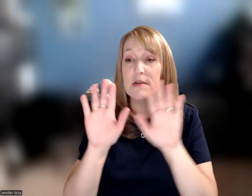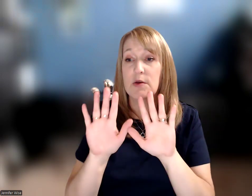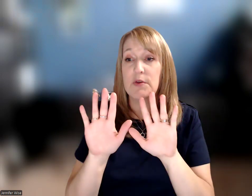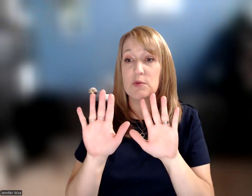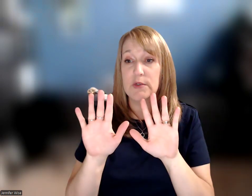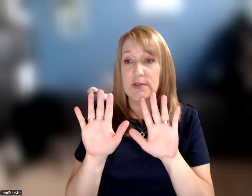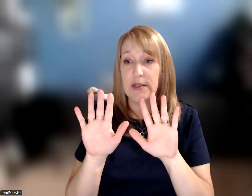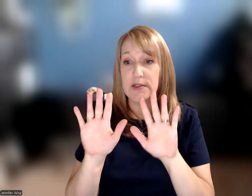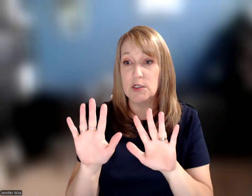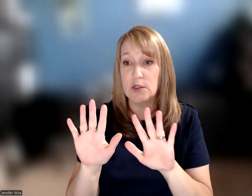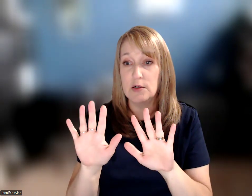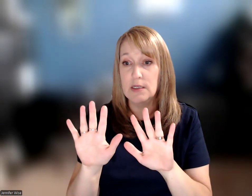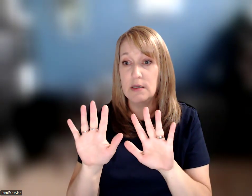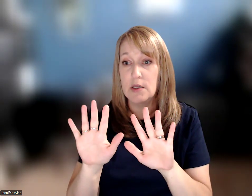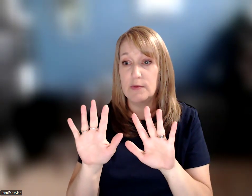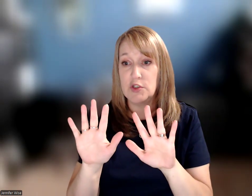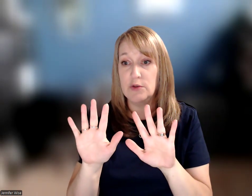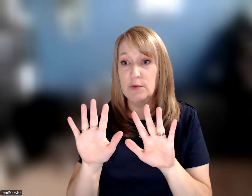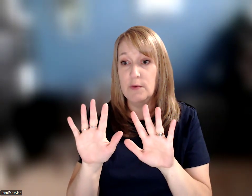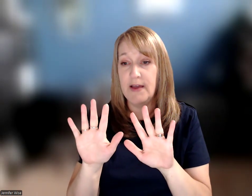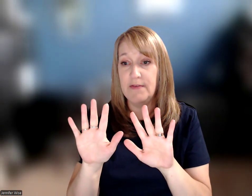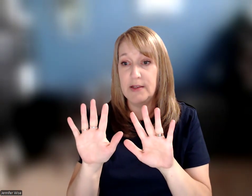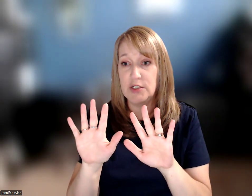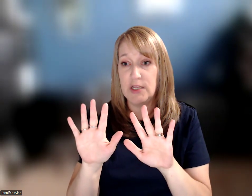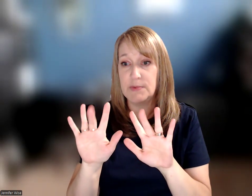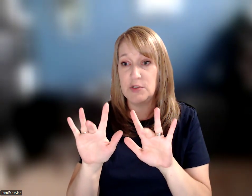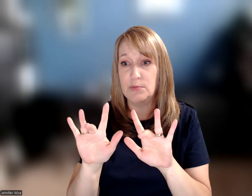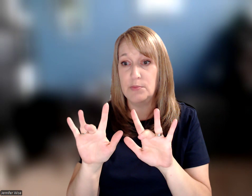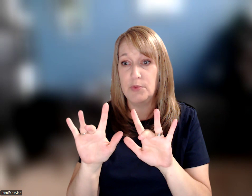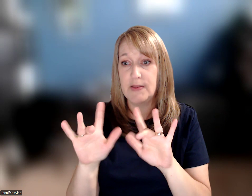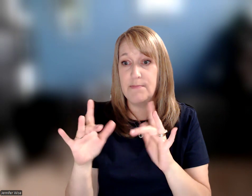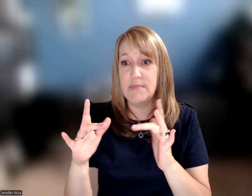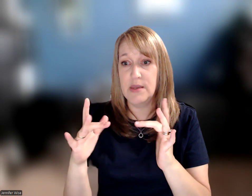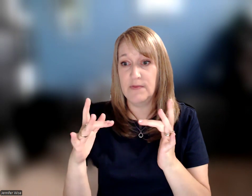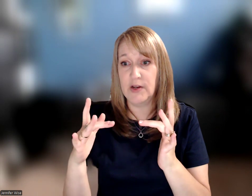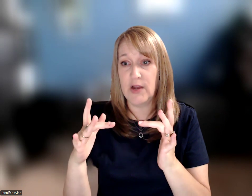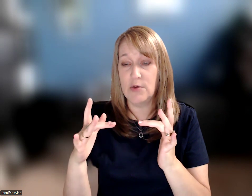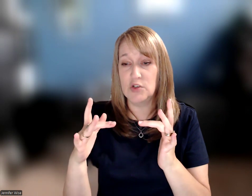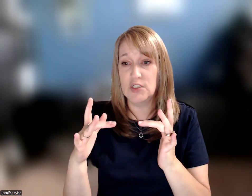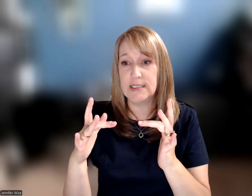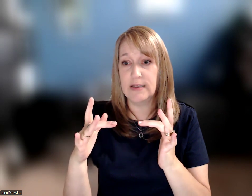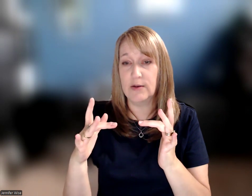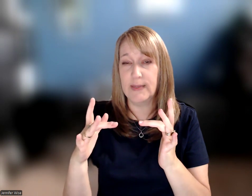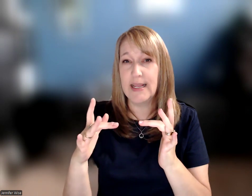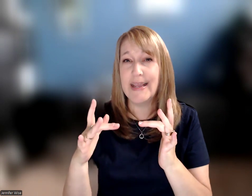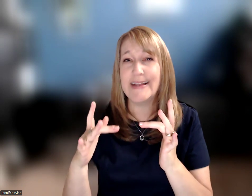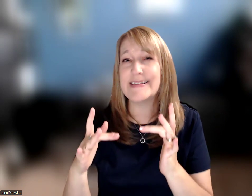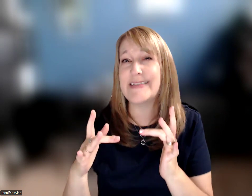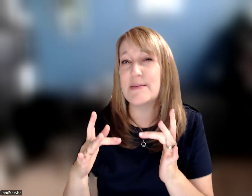So when you sign concern, you have two five hand shapes, but you bring that middle finger out just a little bit. It's the same as